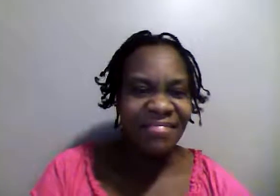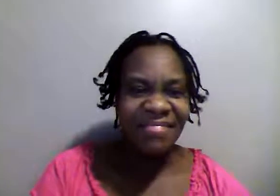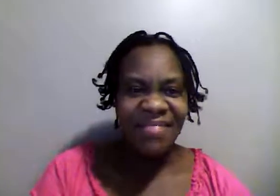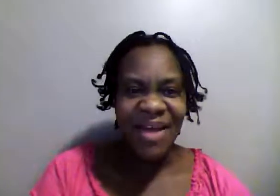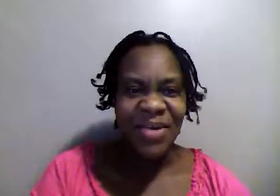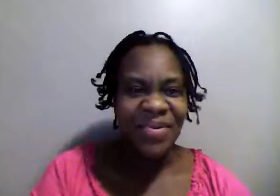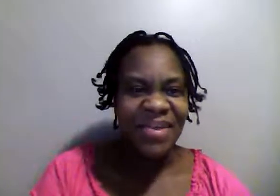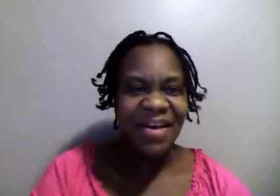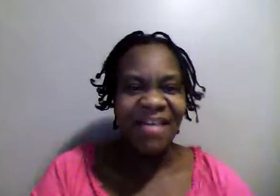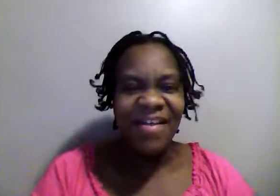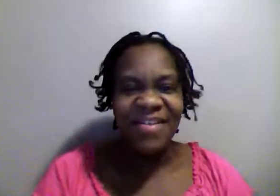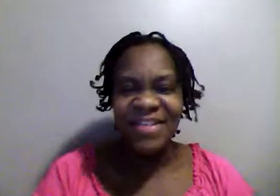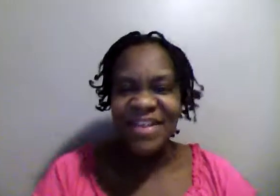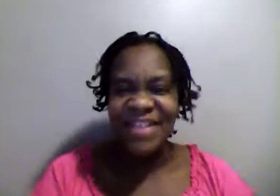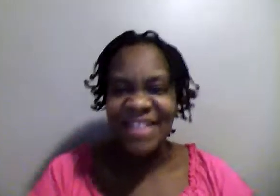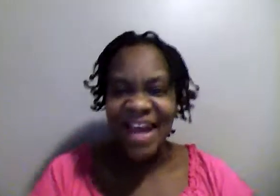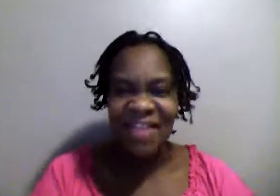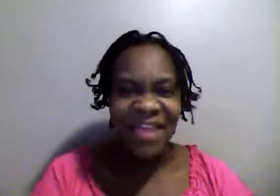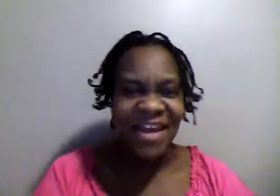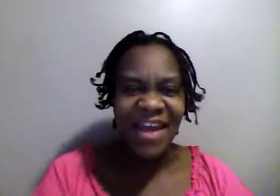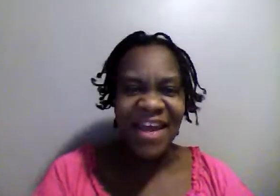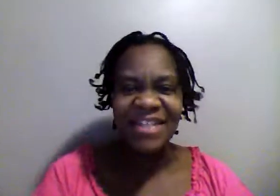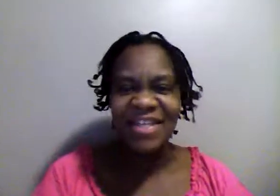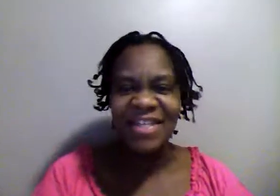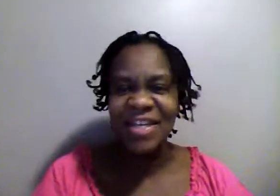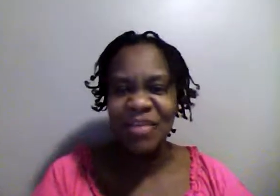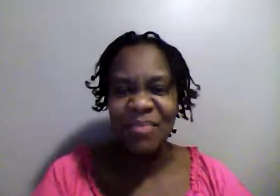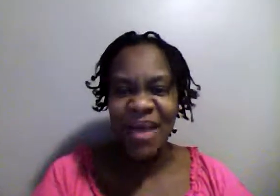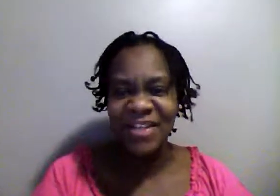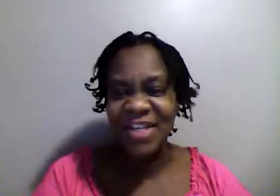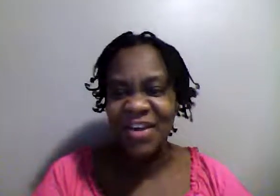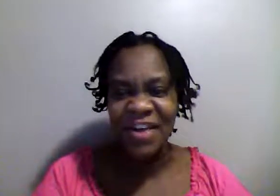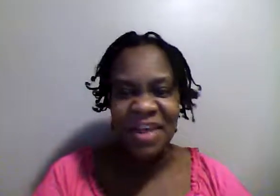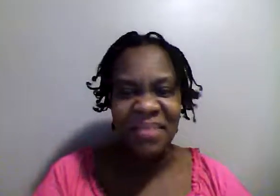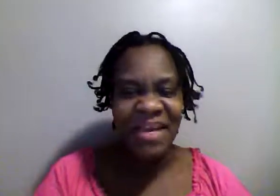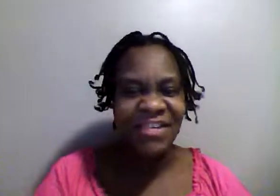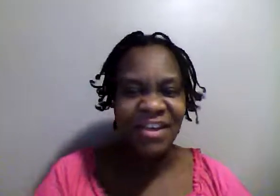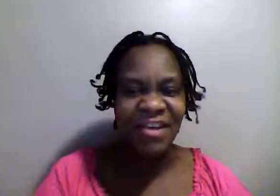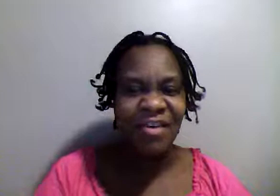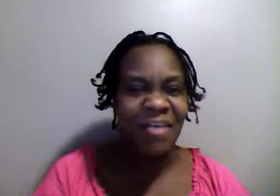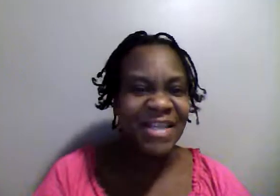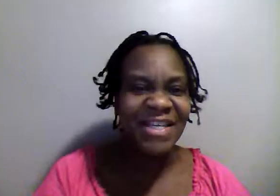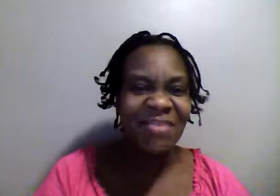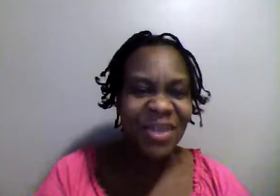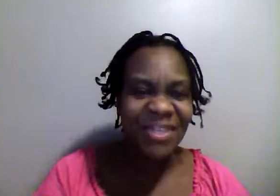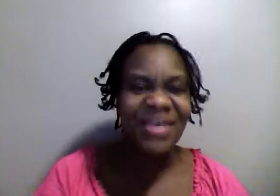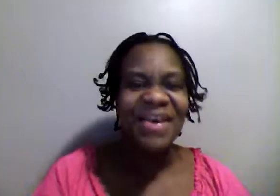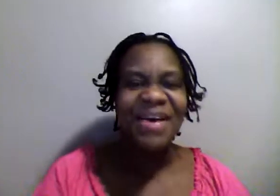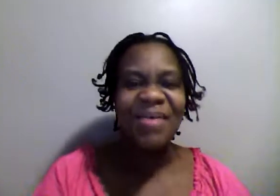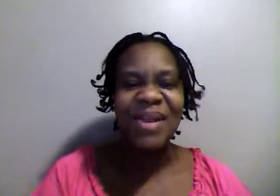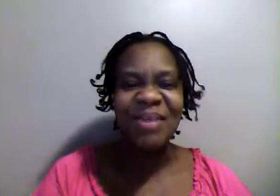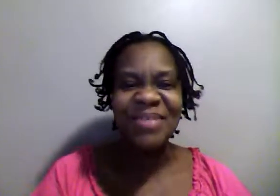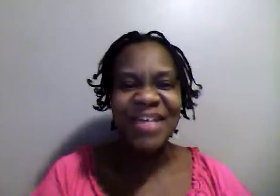I know there are others on this live that I cannot see you, but see your name because you're not commenting, but welcome to the